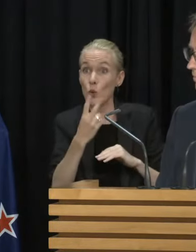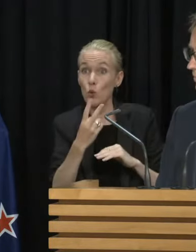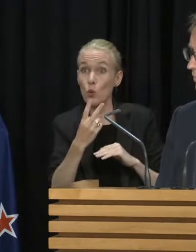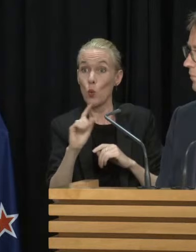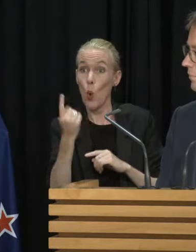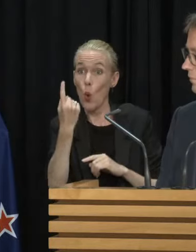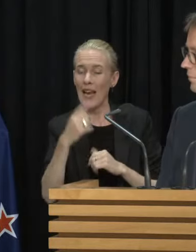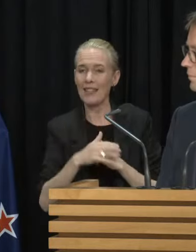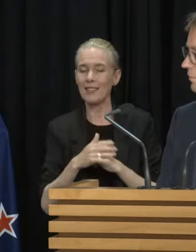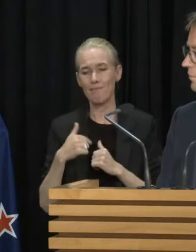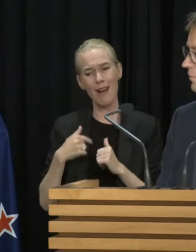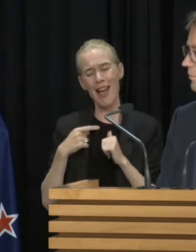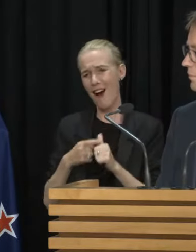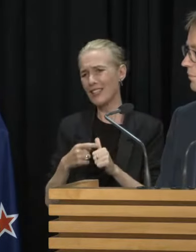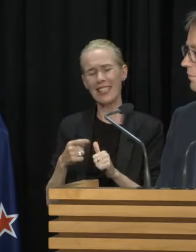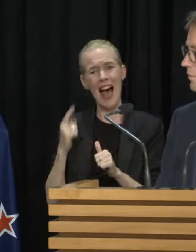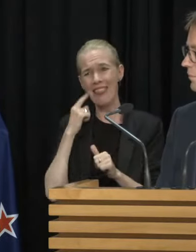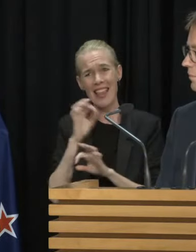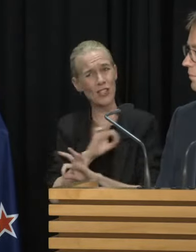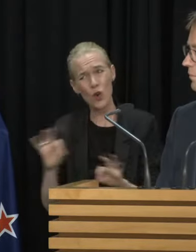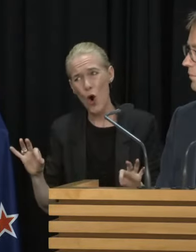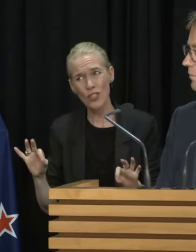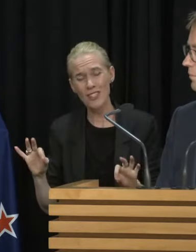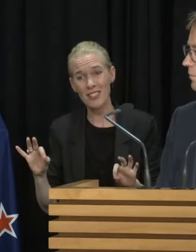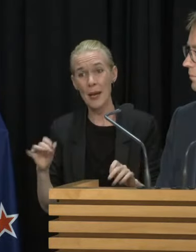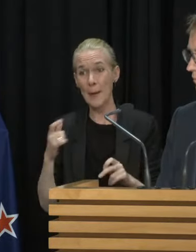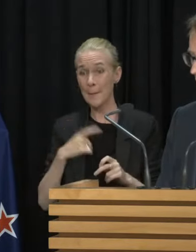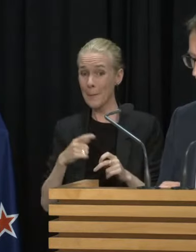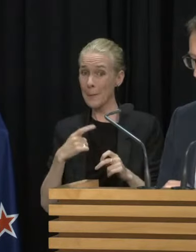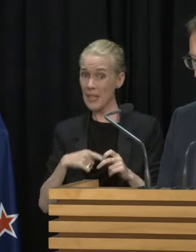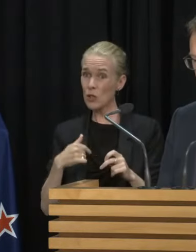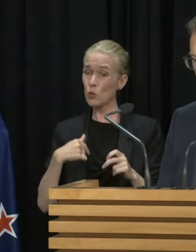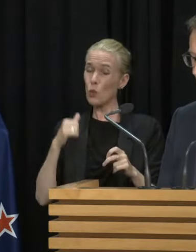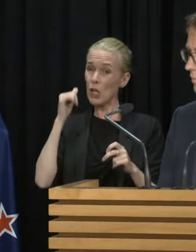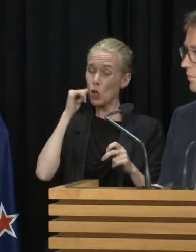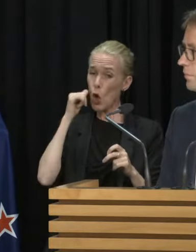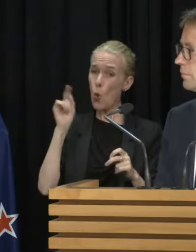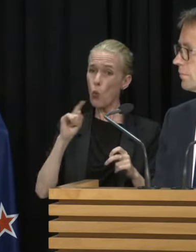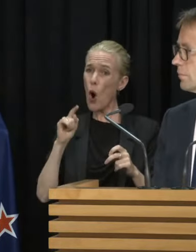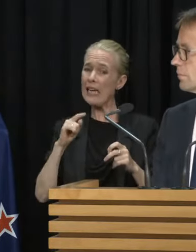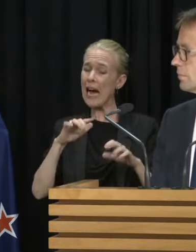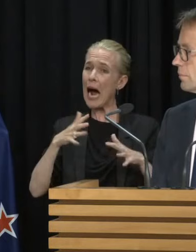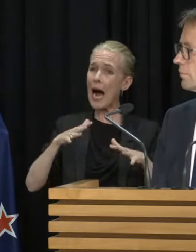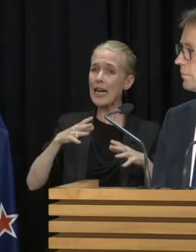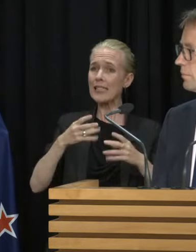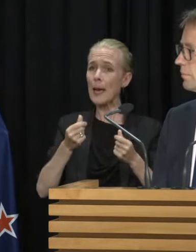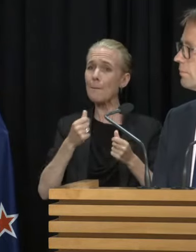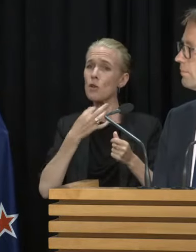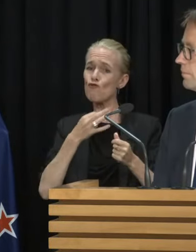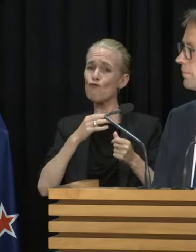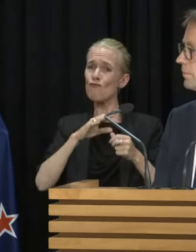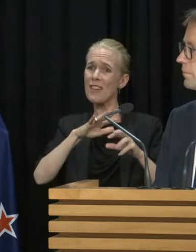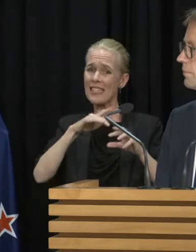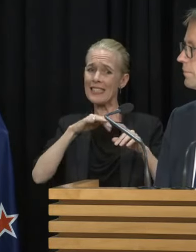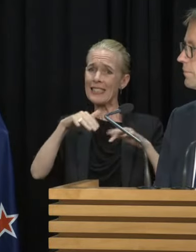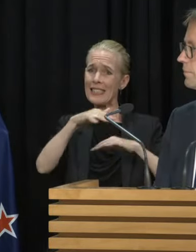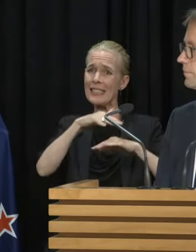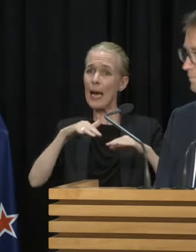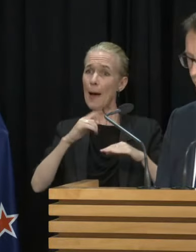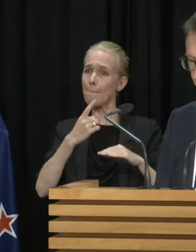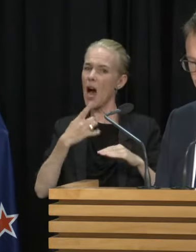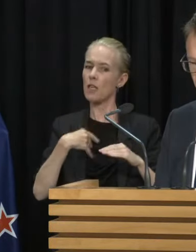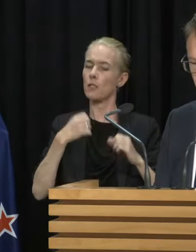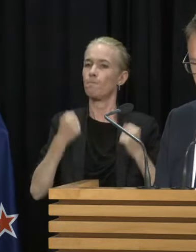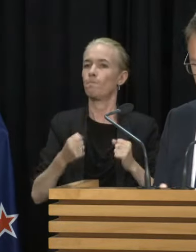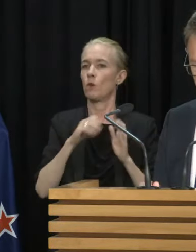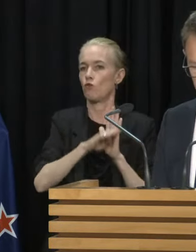within our kind of known perimeter of risk. It is within that casual plus contacts group that we have already been testing, and that